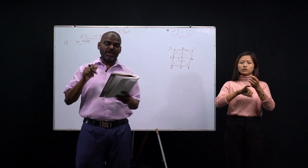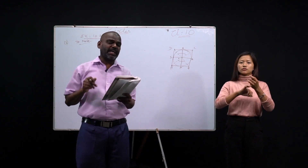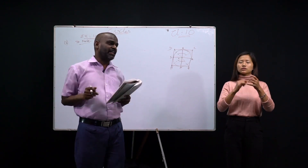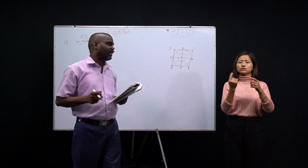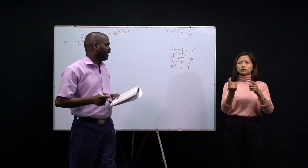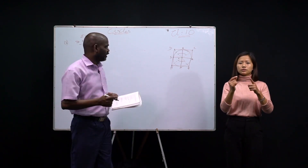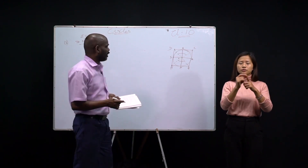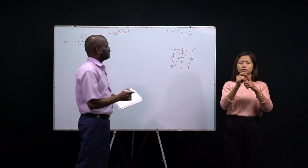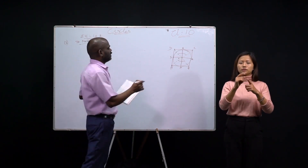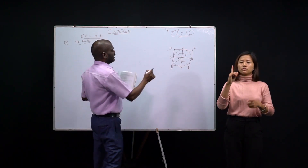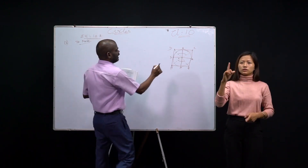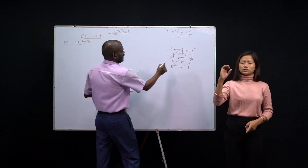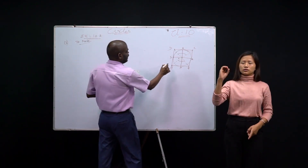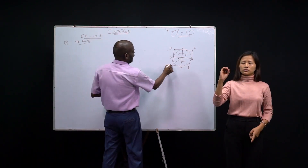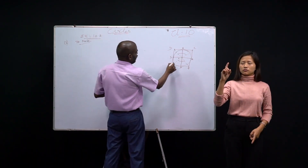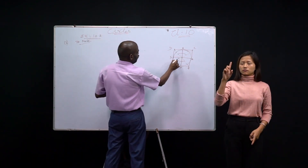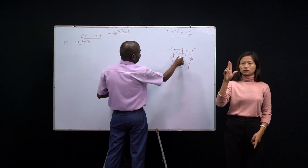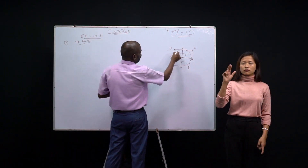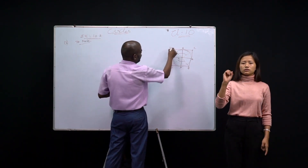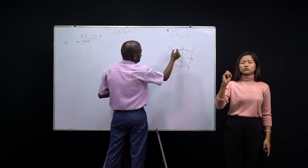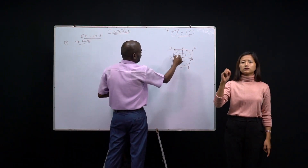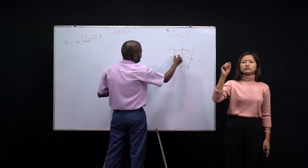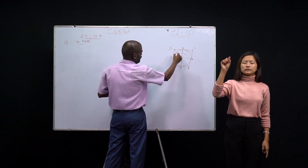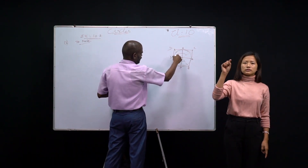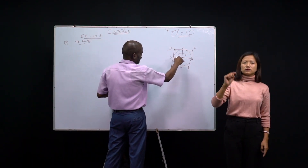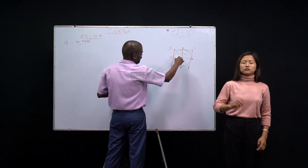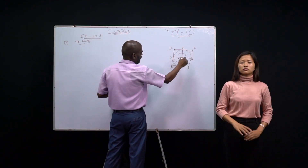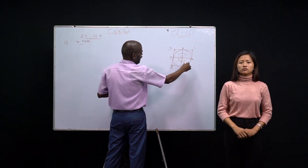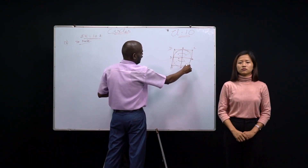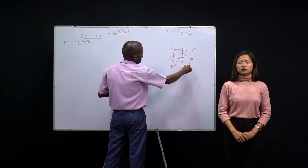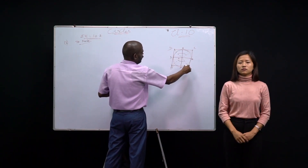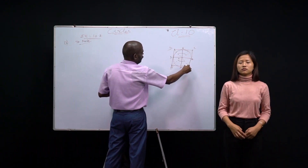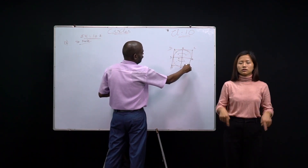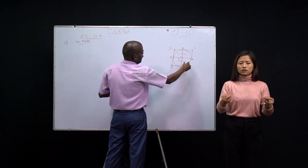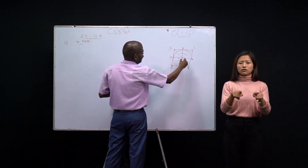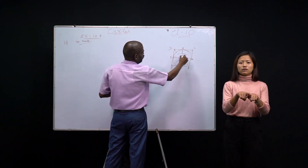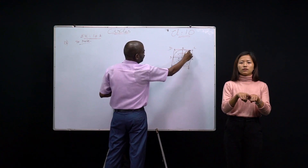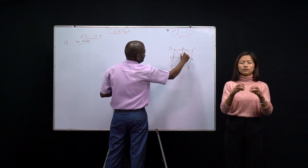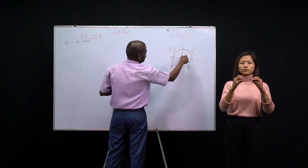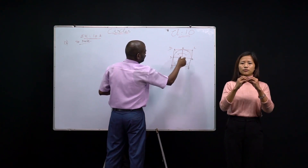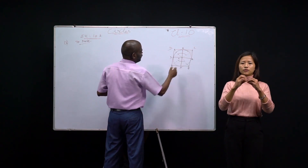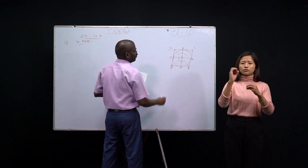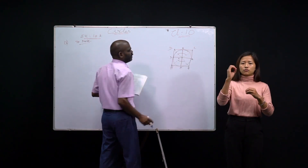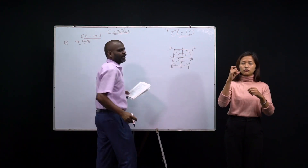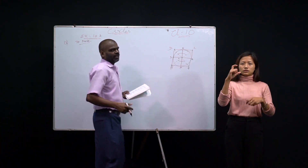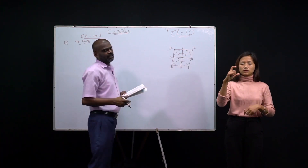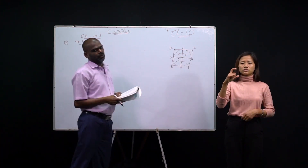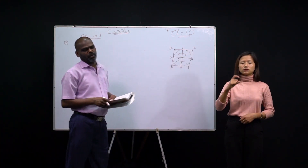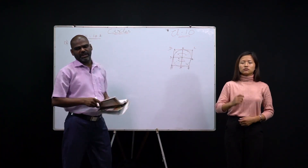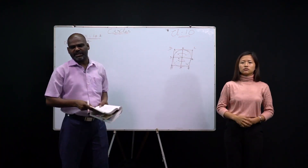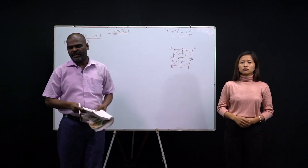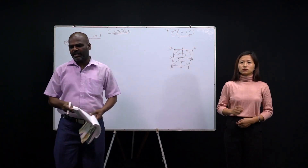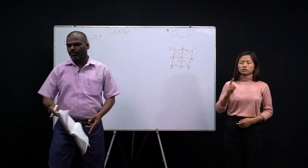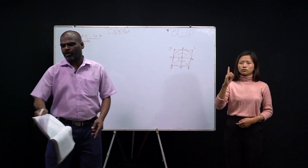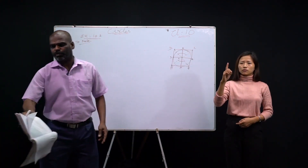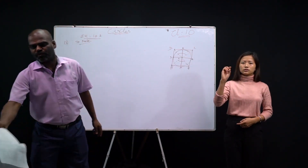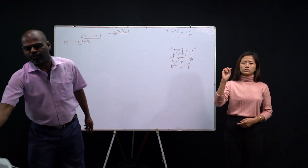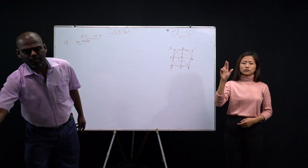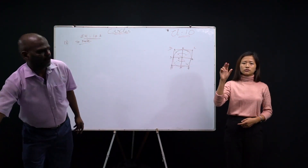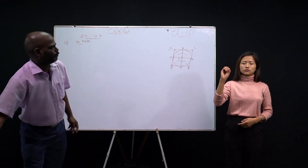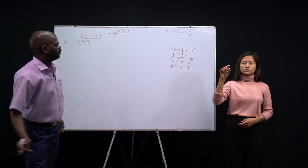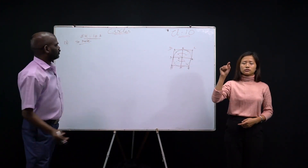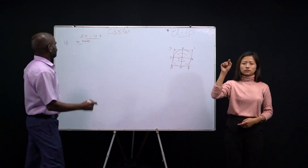how many degree? 180 degree. Likewise, AOD, this angle, and BOC. How many degree? 180 degree we have